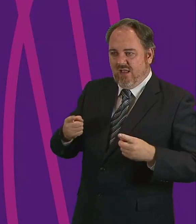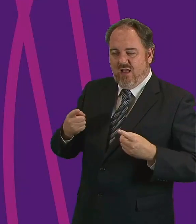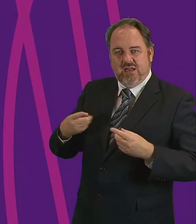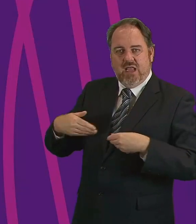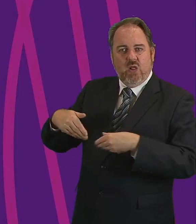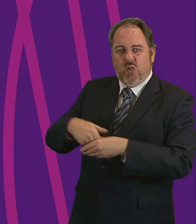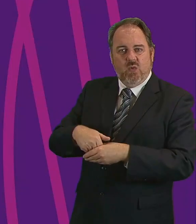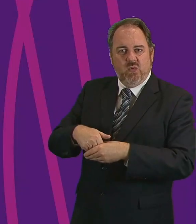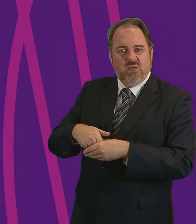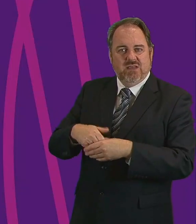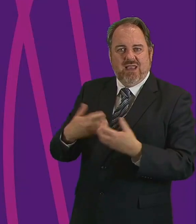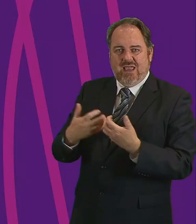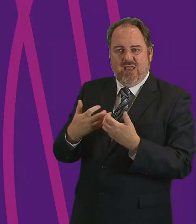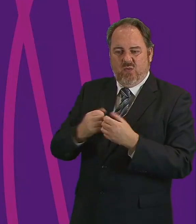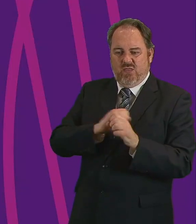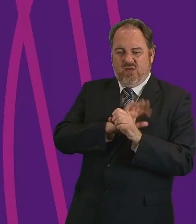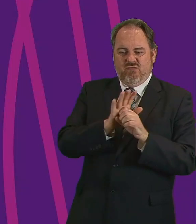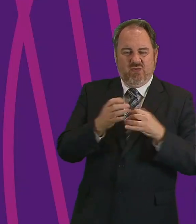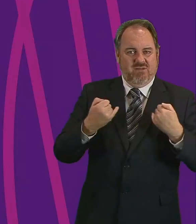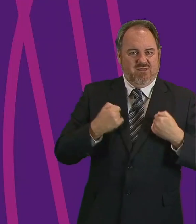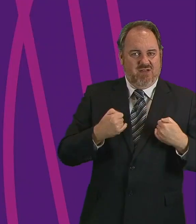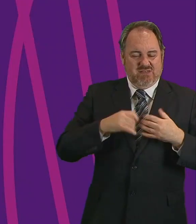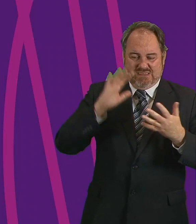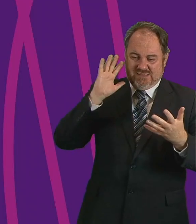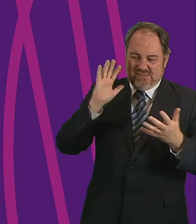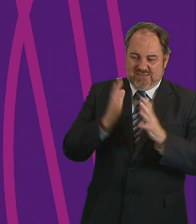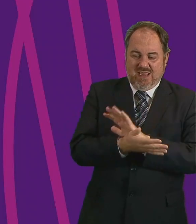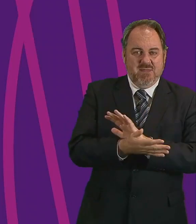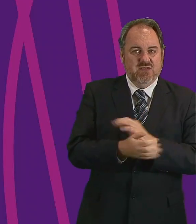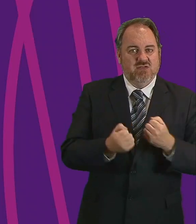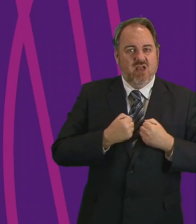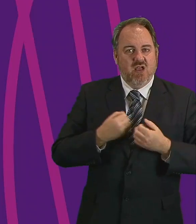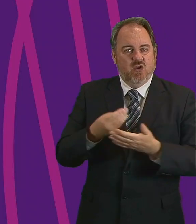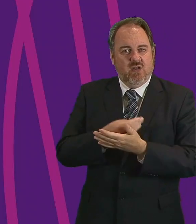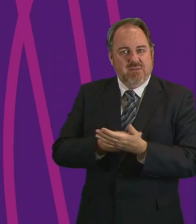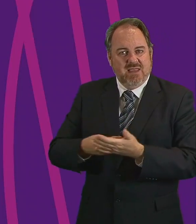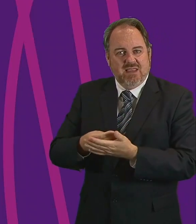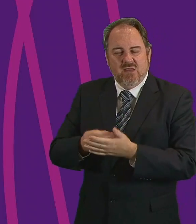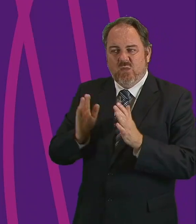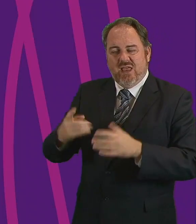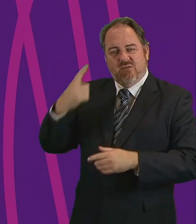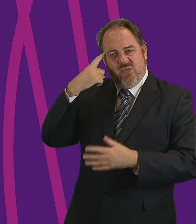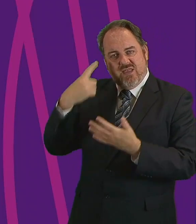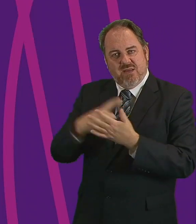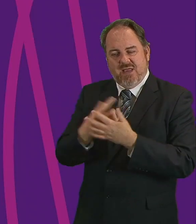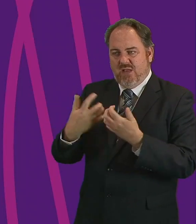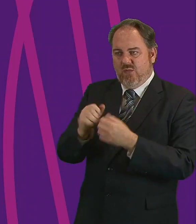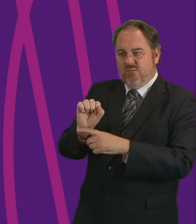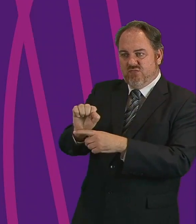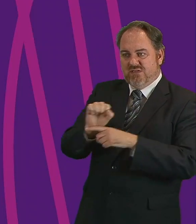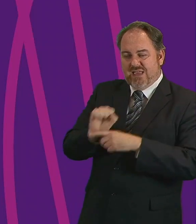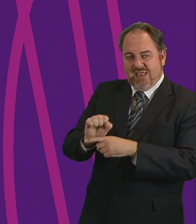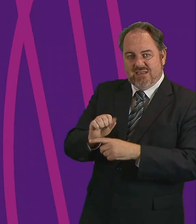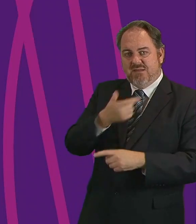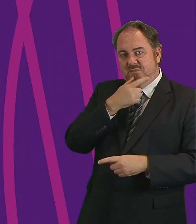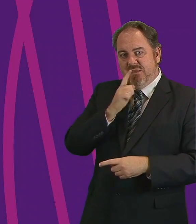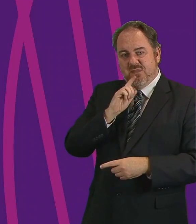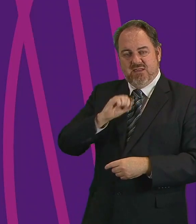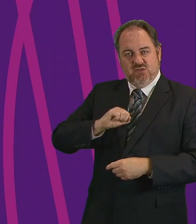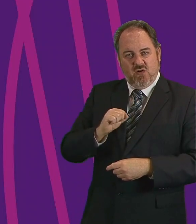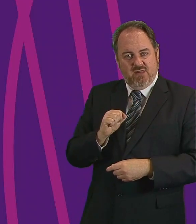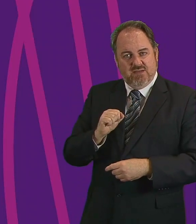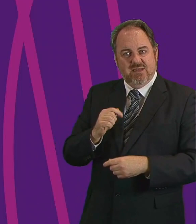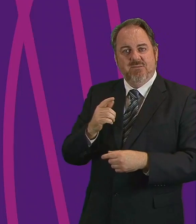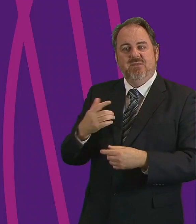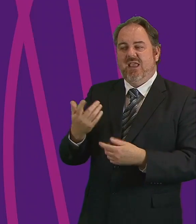this Parliament needs to be amended to ensure even more citizens can both be protected, in addition to giving our economy a fighting chance as